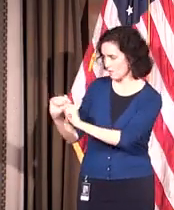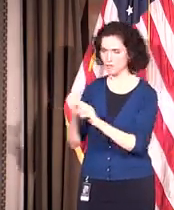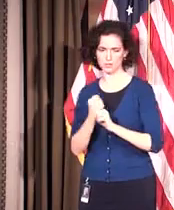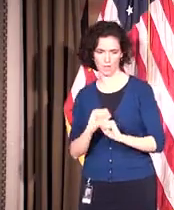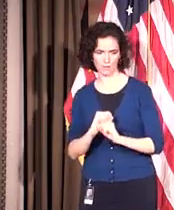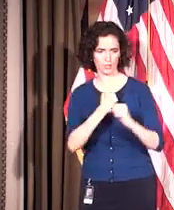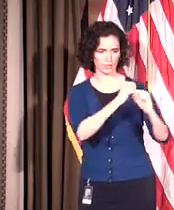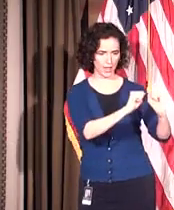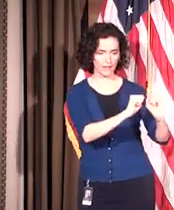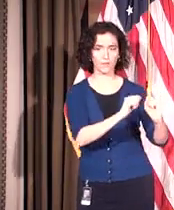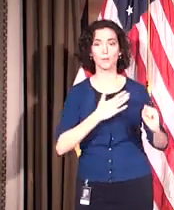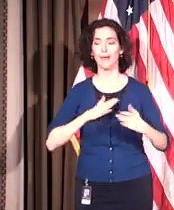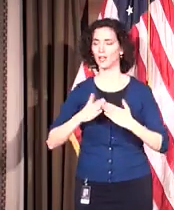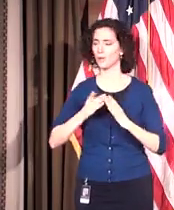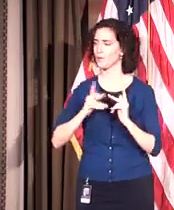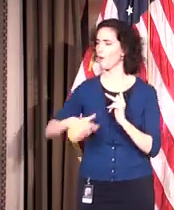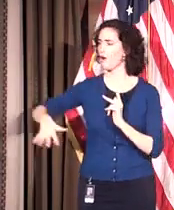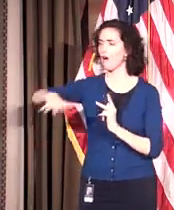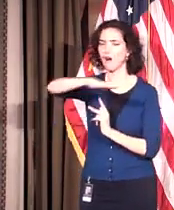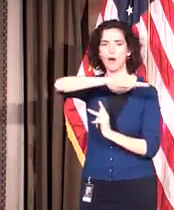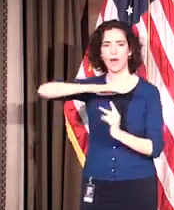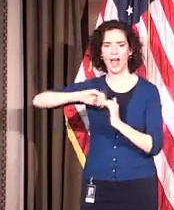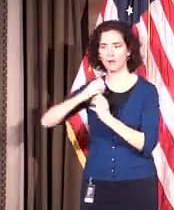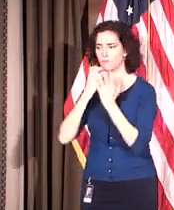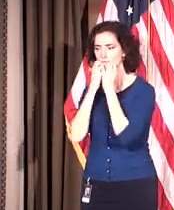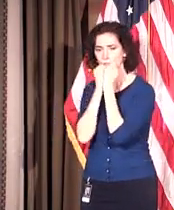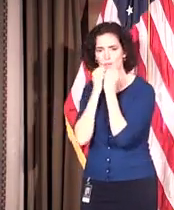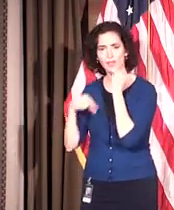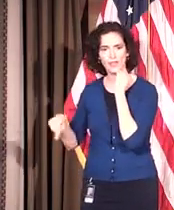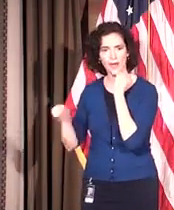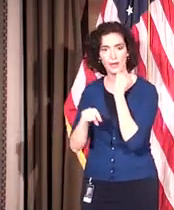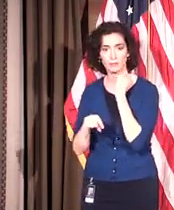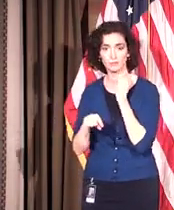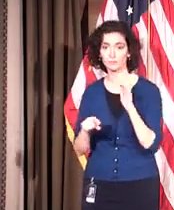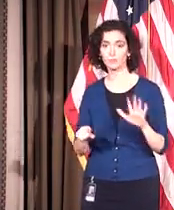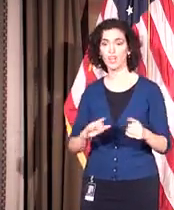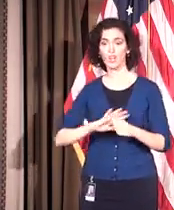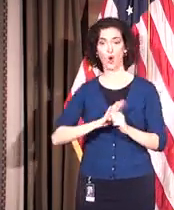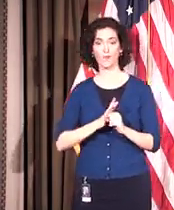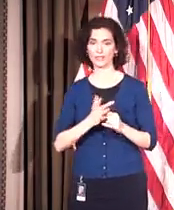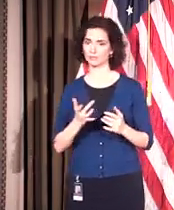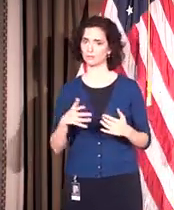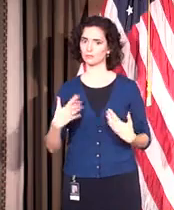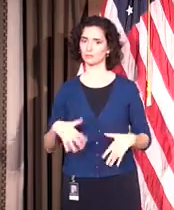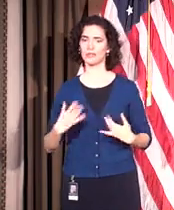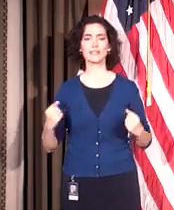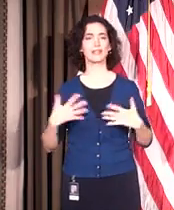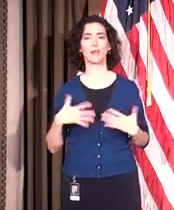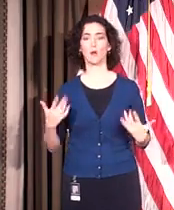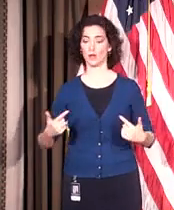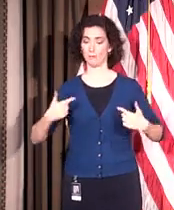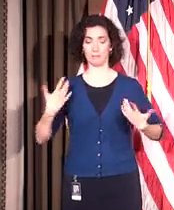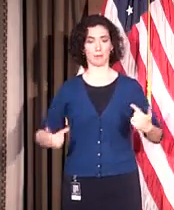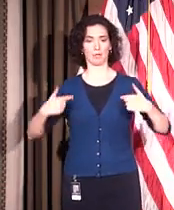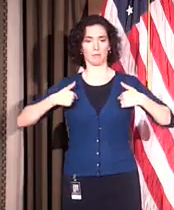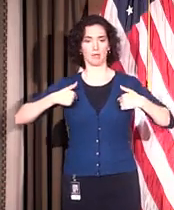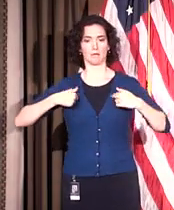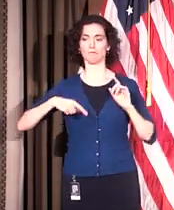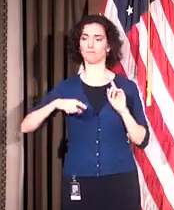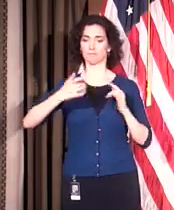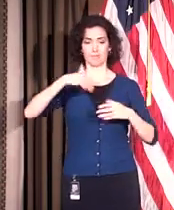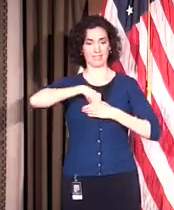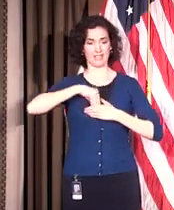the community? And the scary thing about COVID is that I could be positive and infectious right now, and I have no